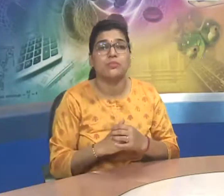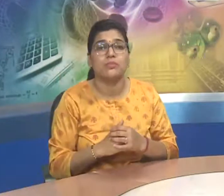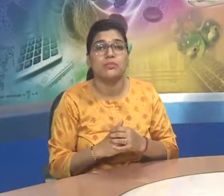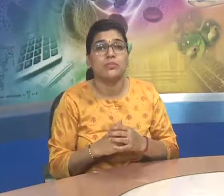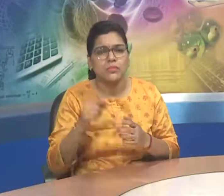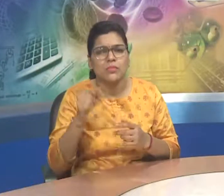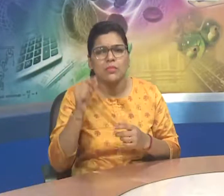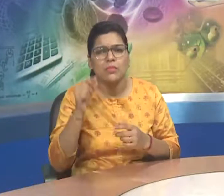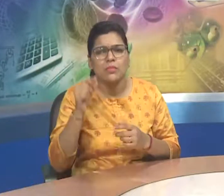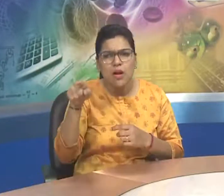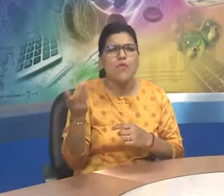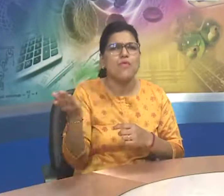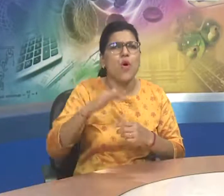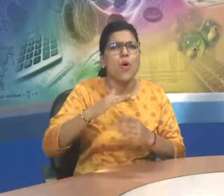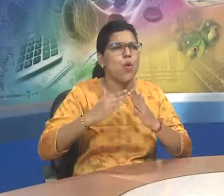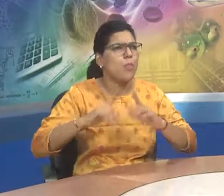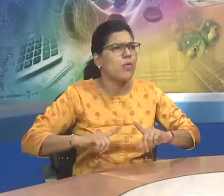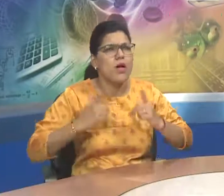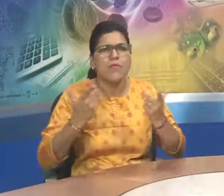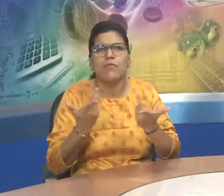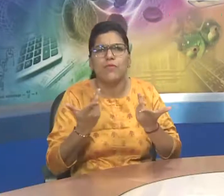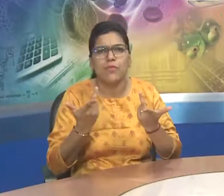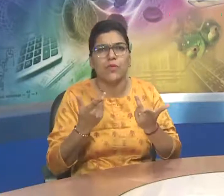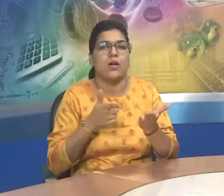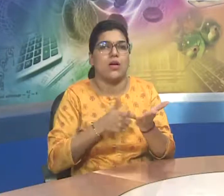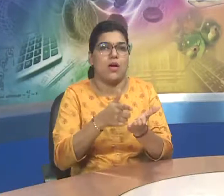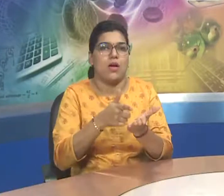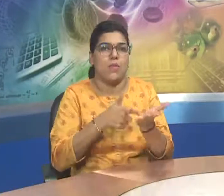of 12 years.